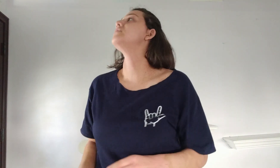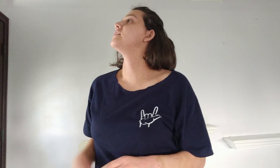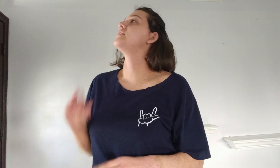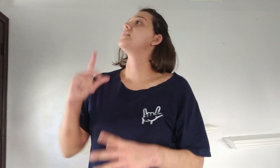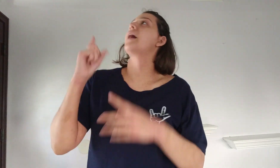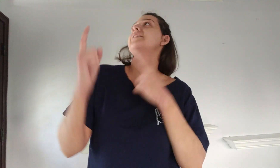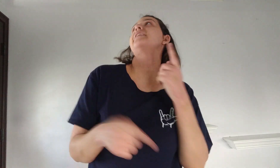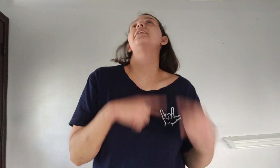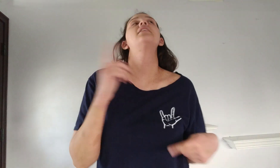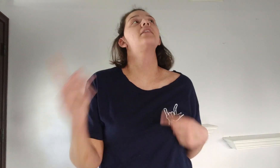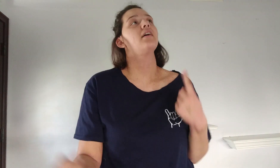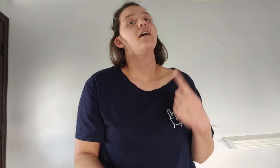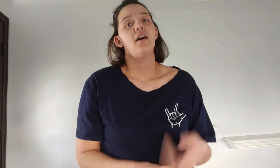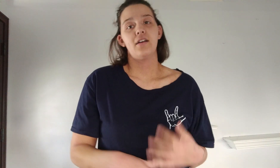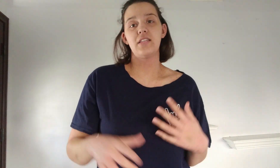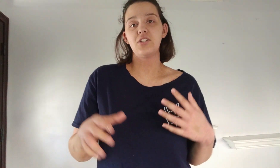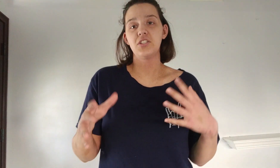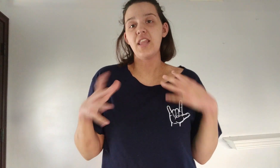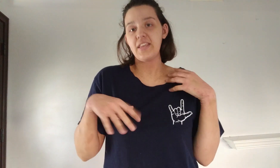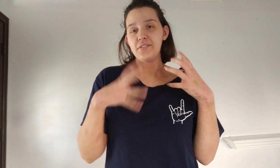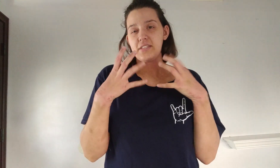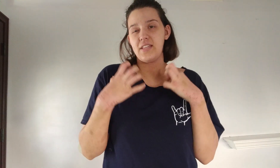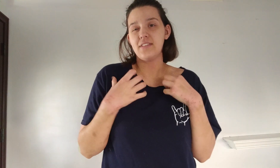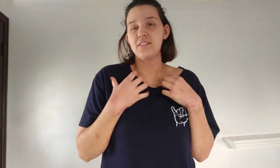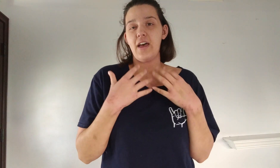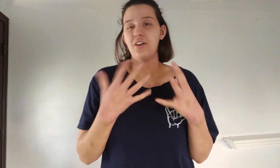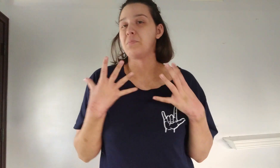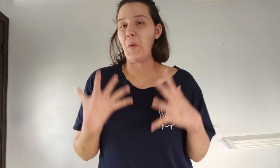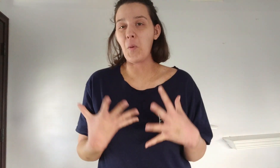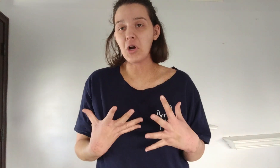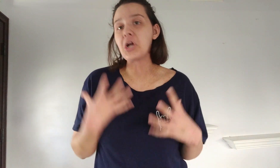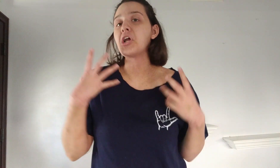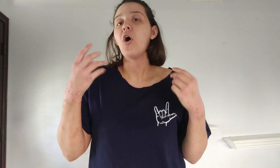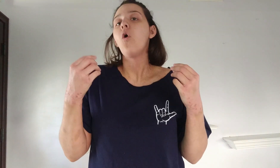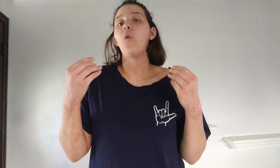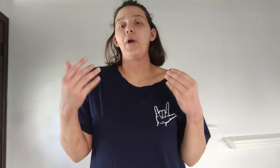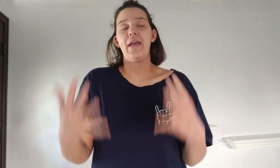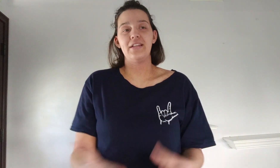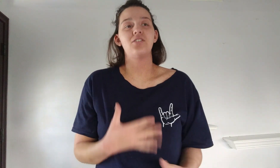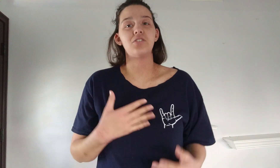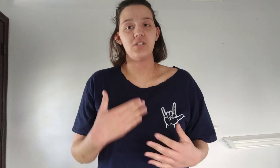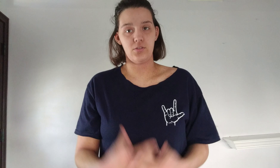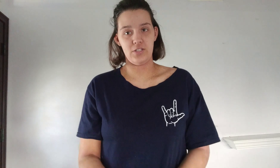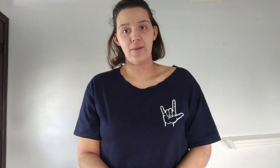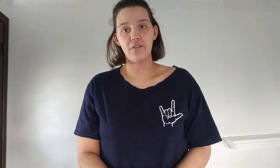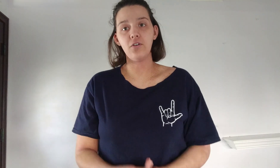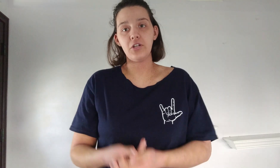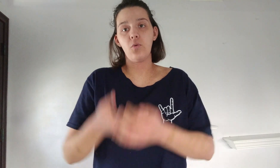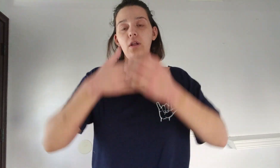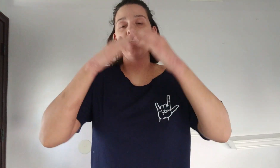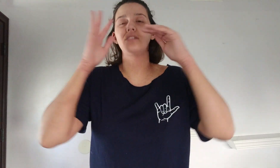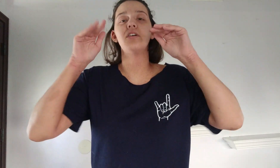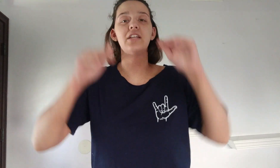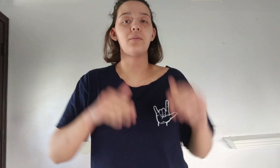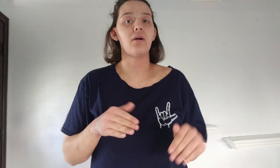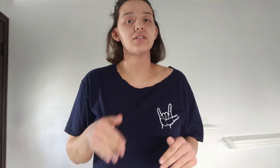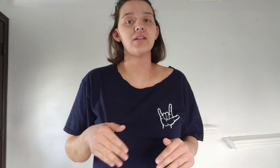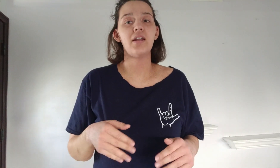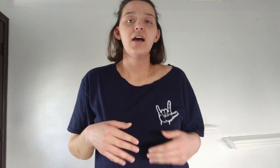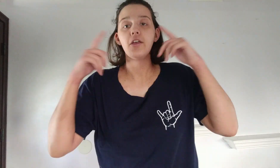and signing, because that just like gives a sense that you're bored, and it's also disrespectful, and you want to like look at the person. You